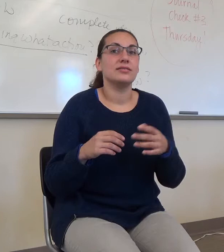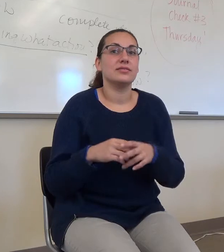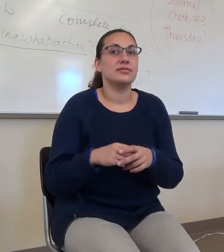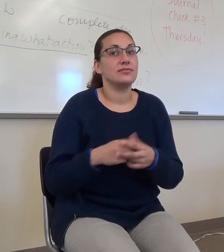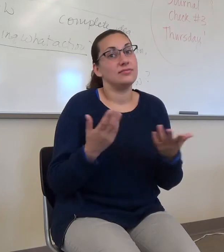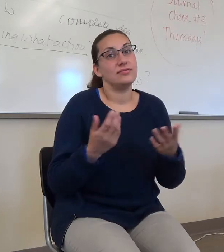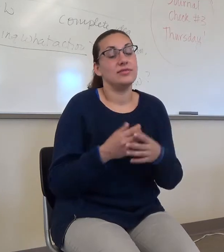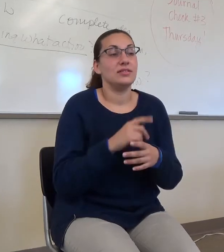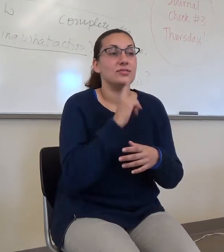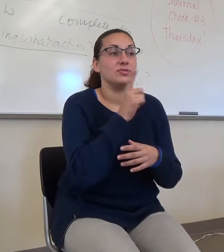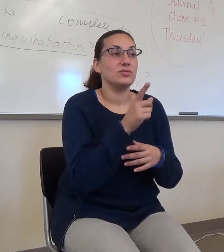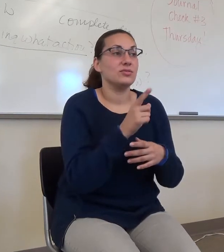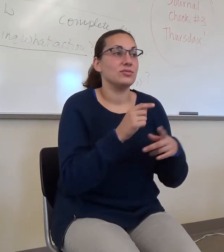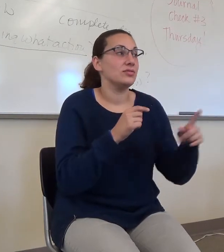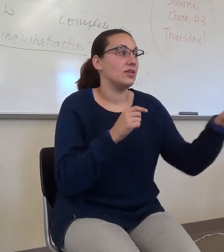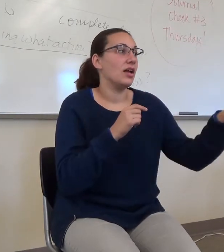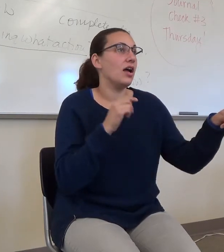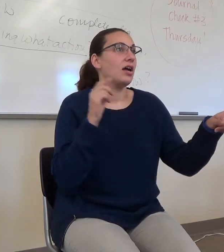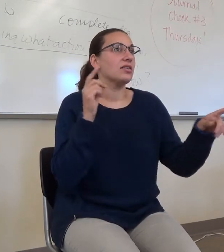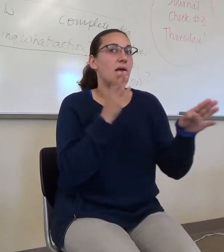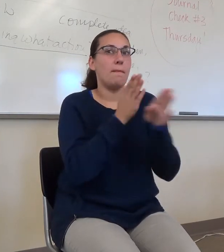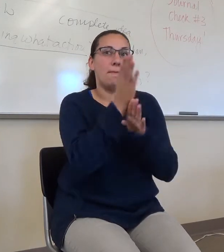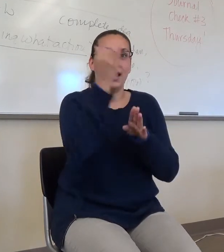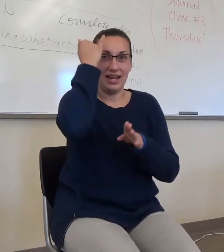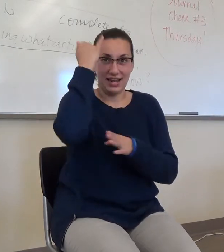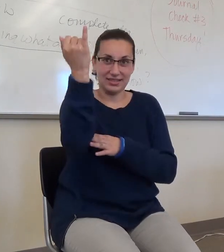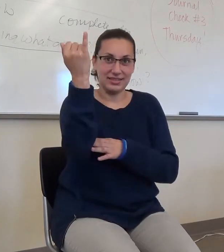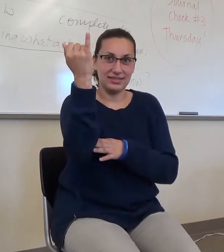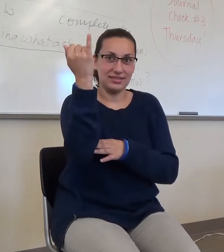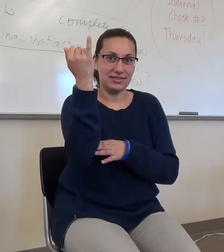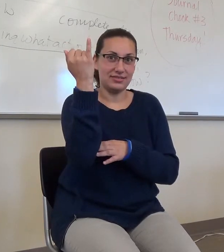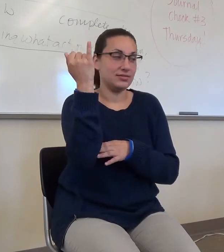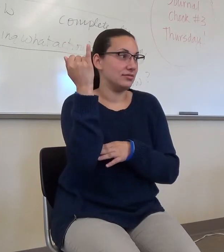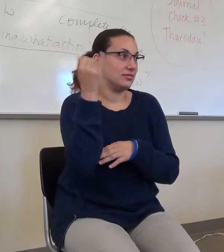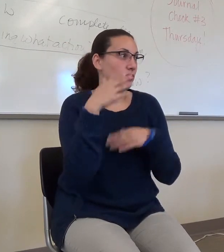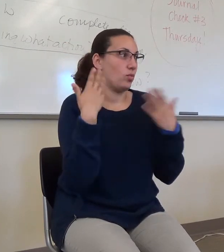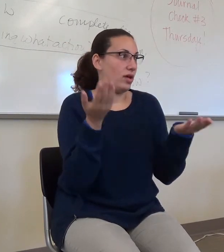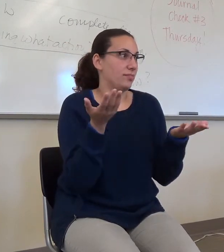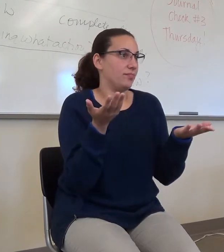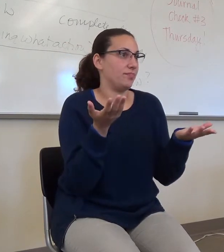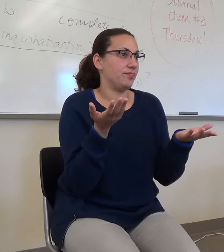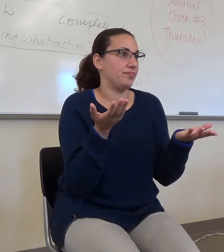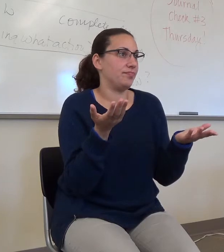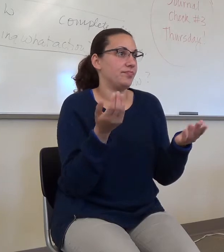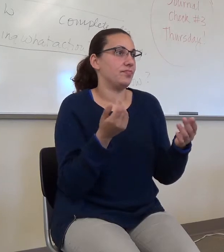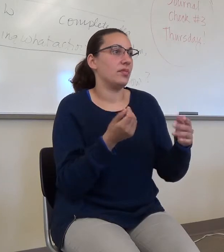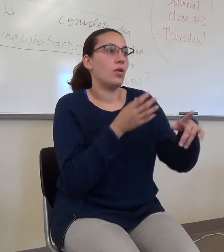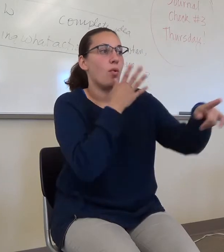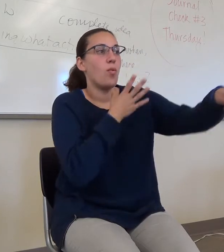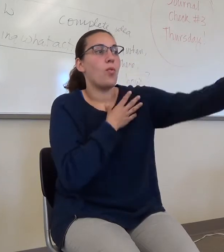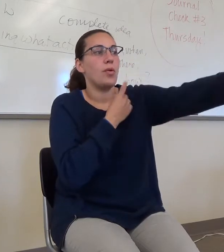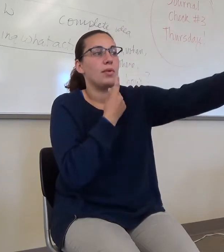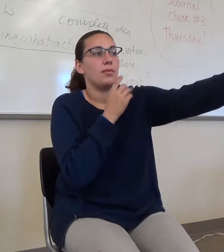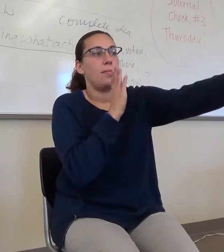and local. Yeah, localities, yeah. Localities are filing lawsuits against gun manufacturers due to gun